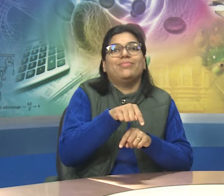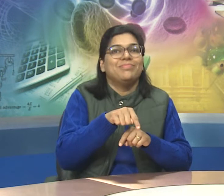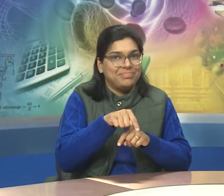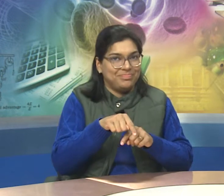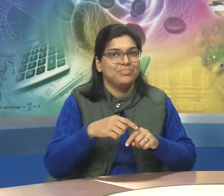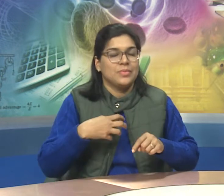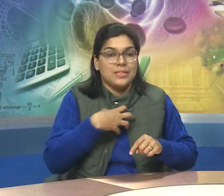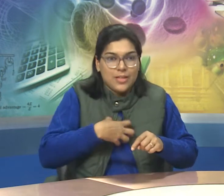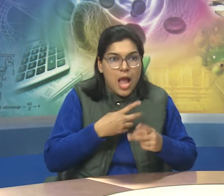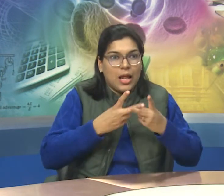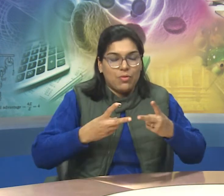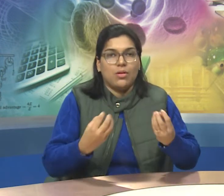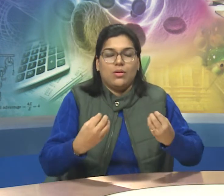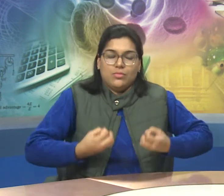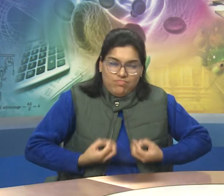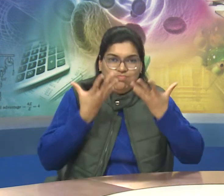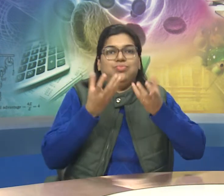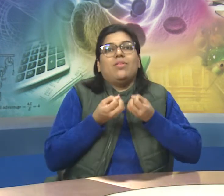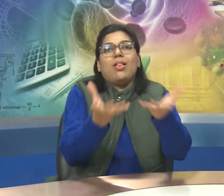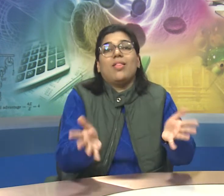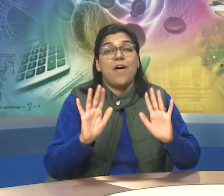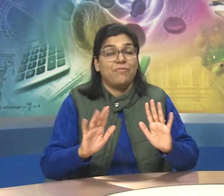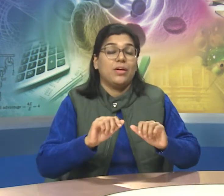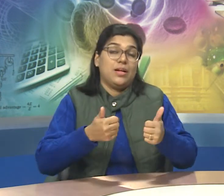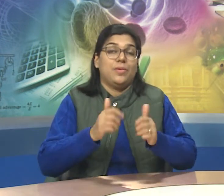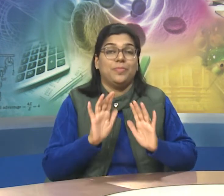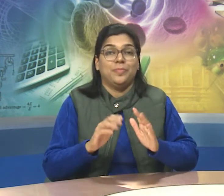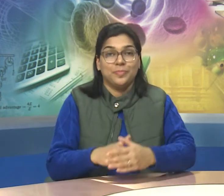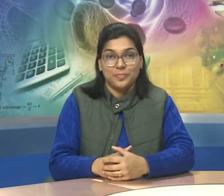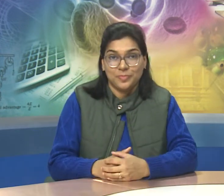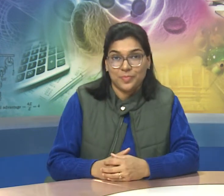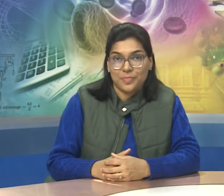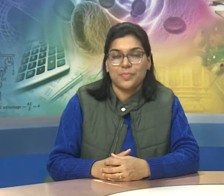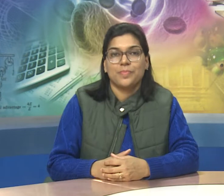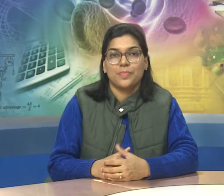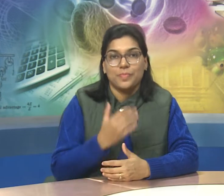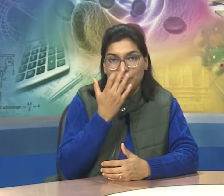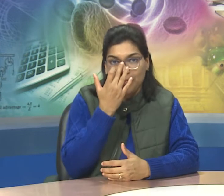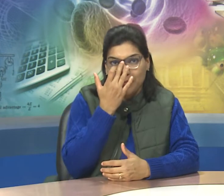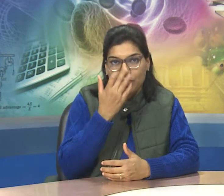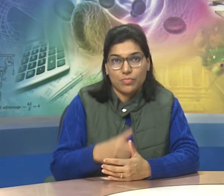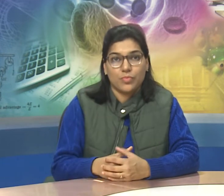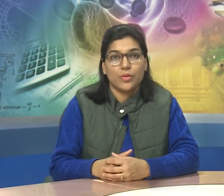his or her family and friends also.